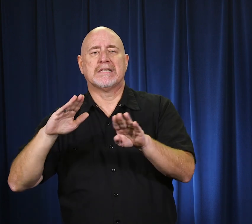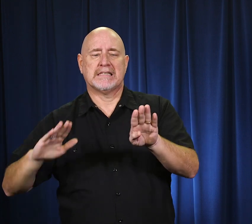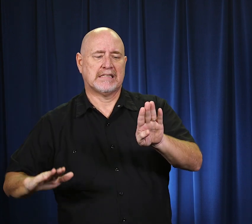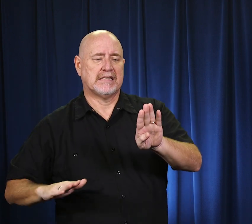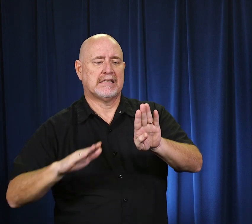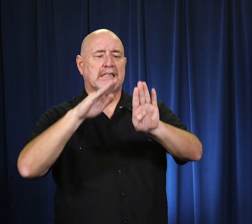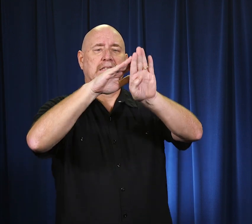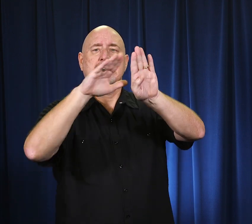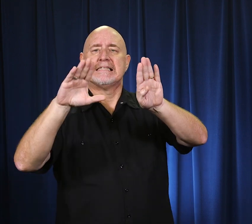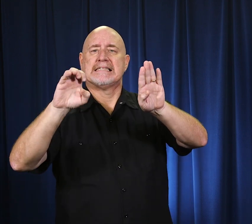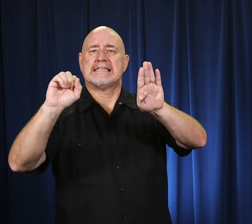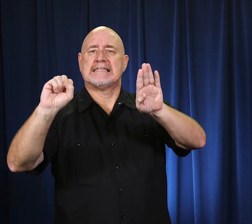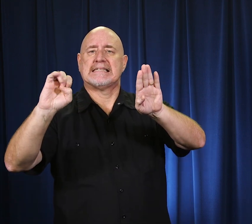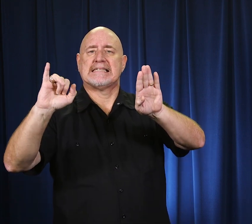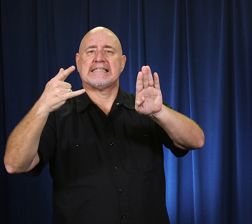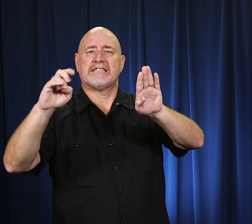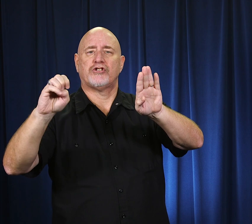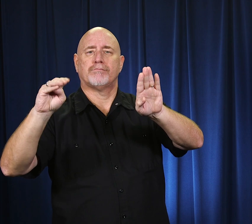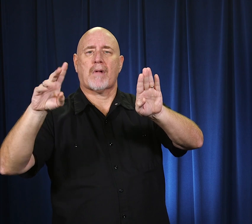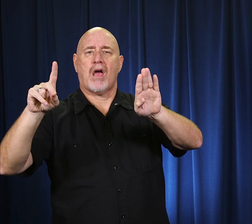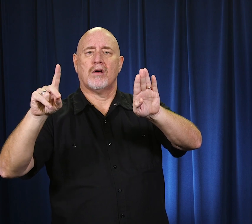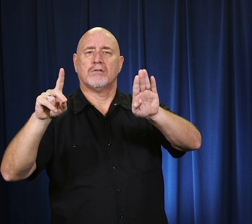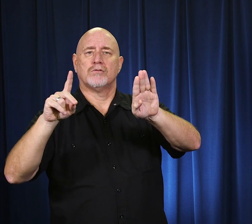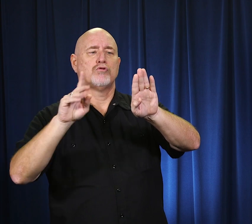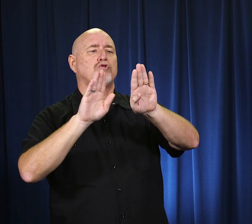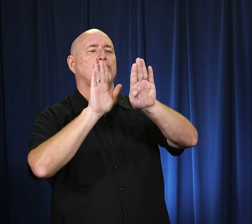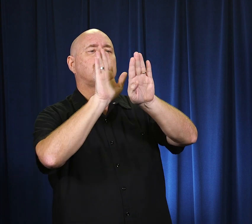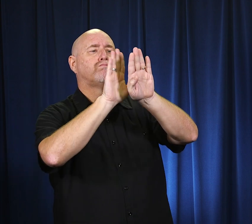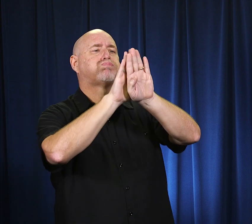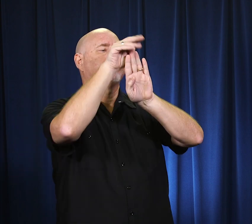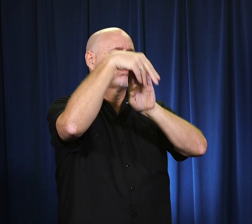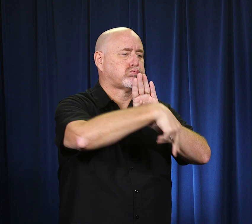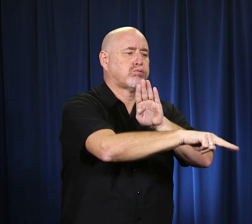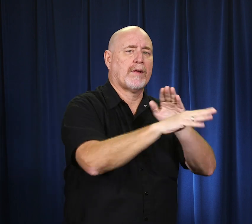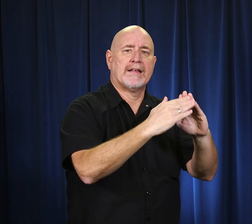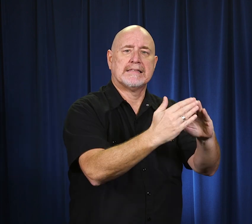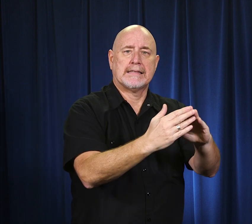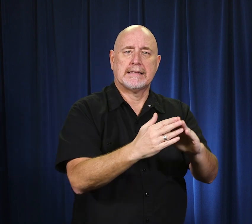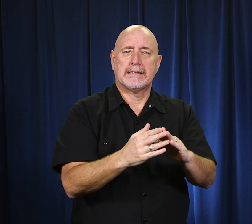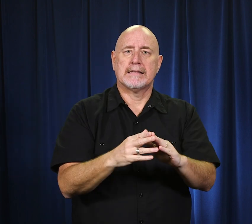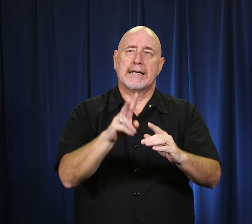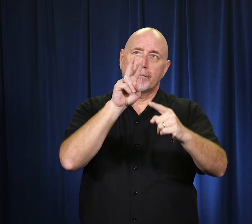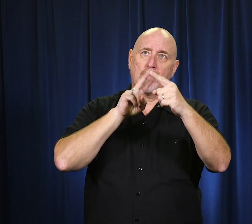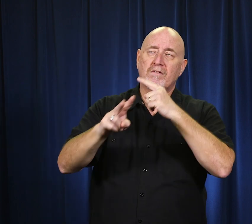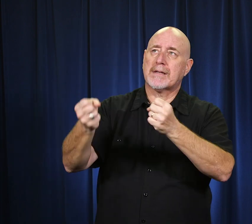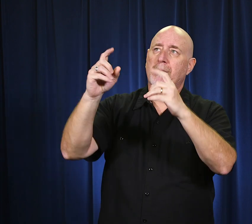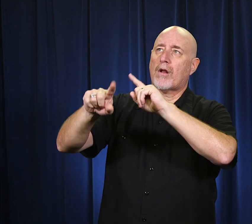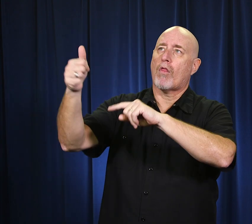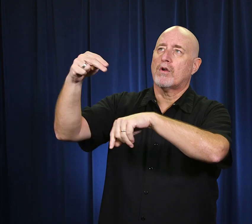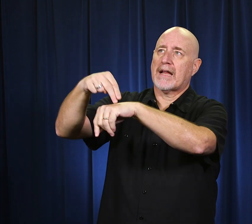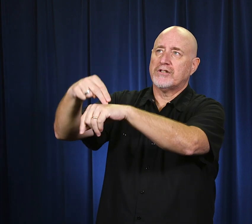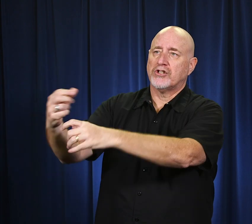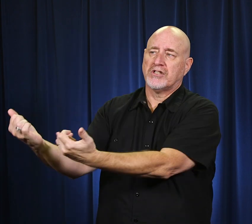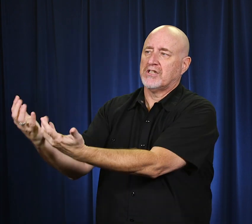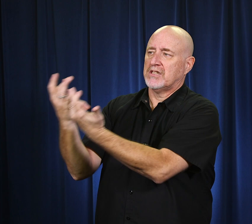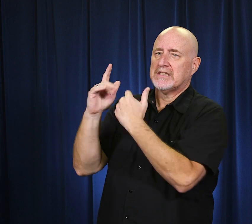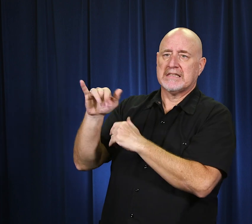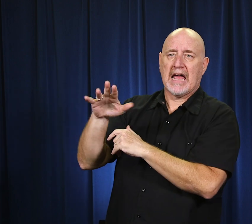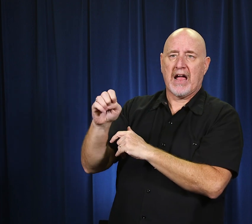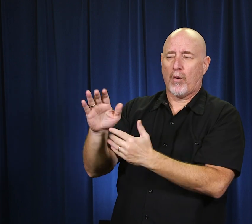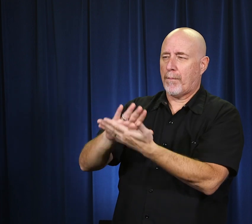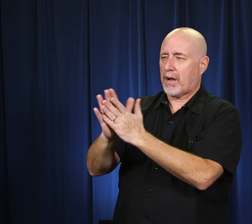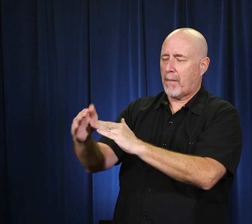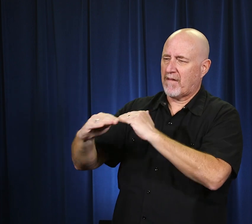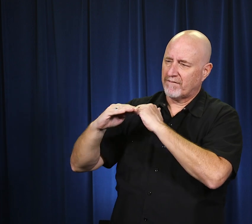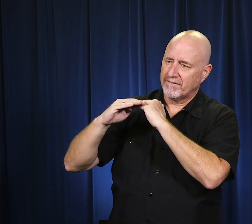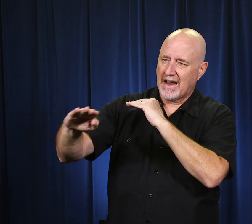a siege mound against the city. Ezekiel prophesied that many nations would come up against Tyre, that the